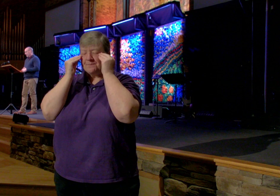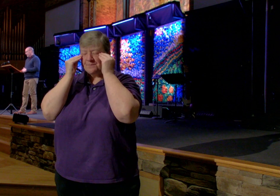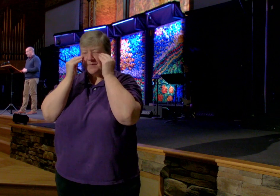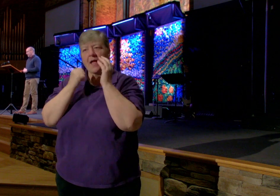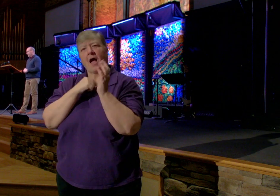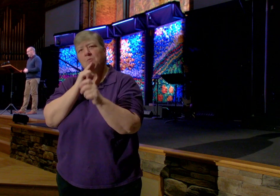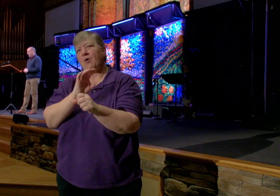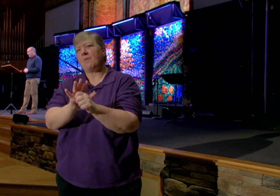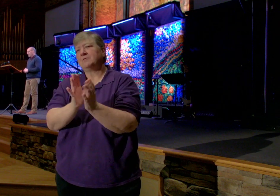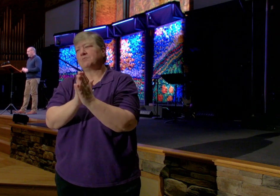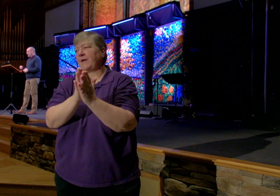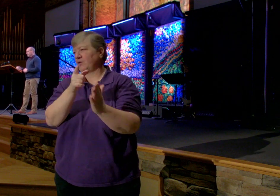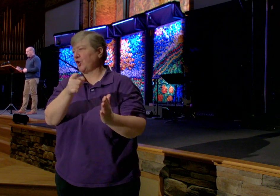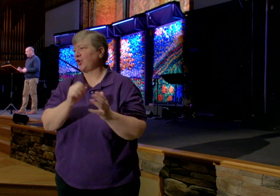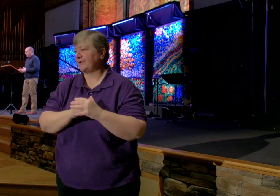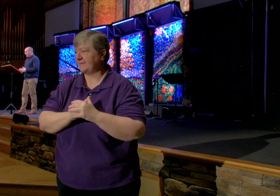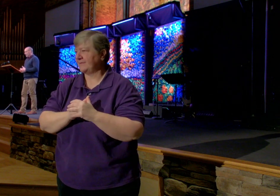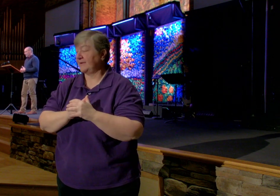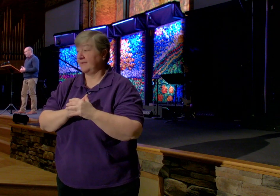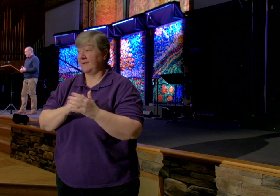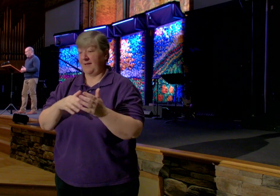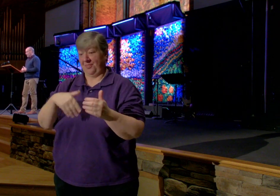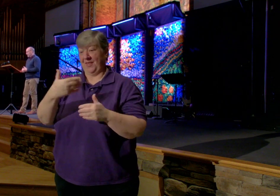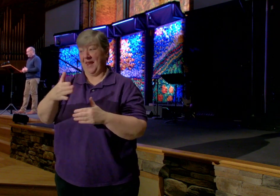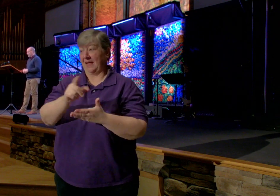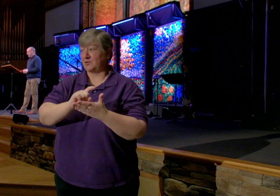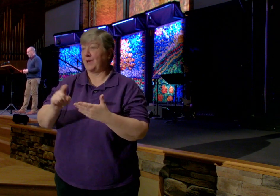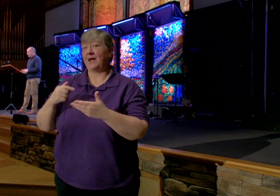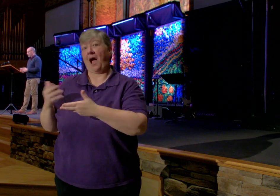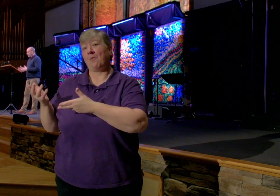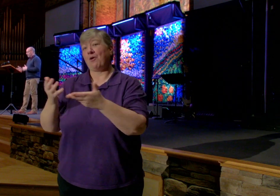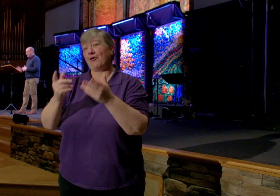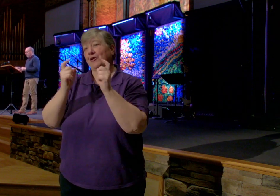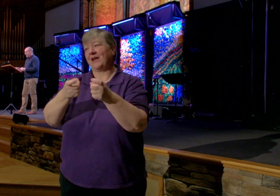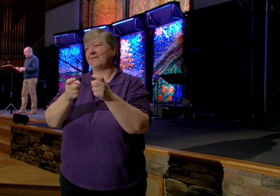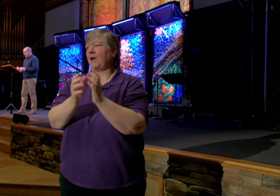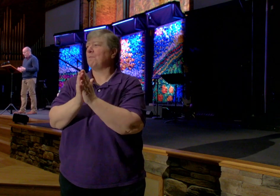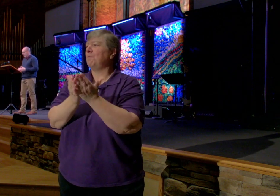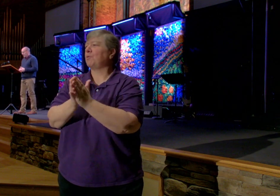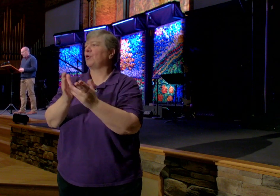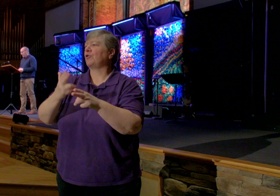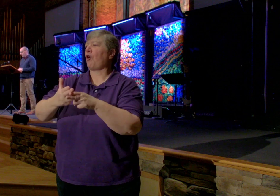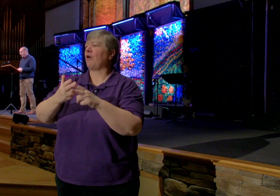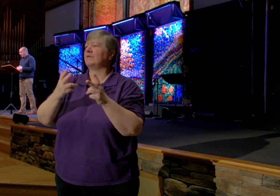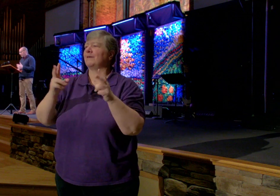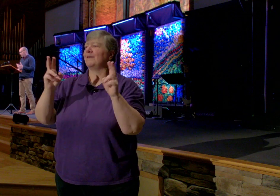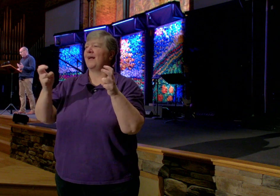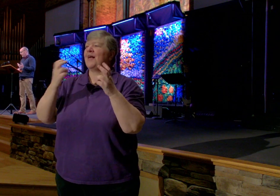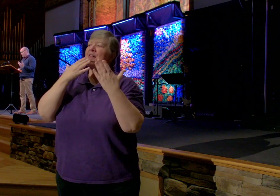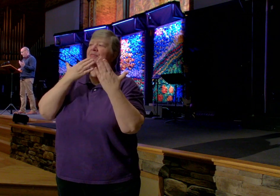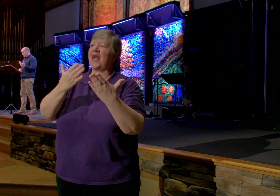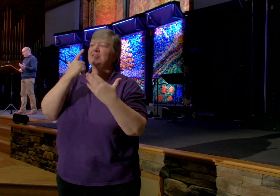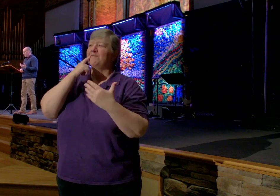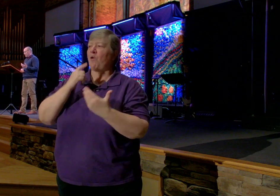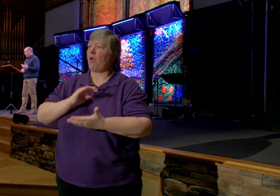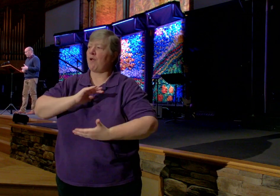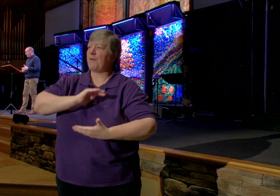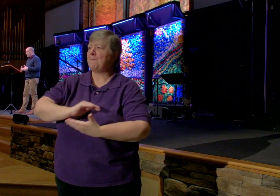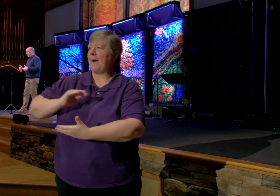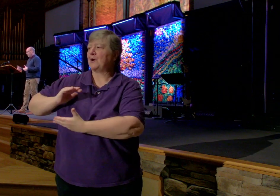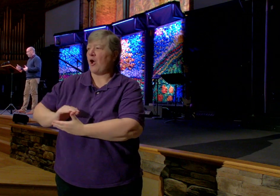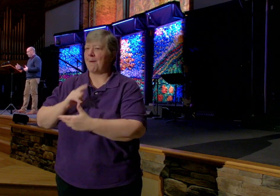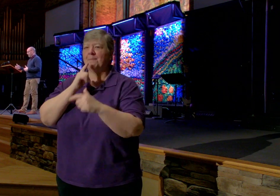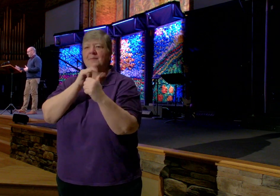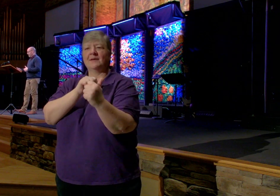I promised to pray for her. The next week, I brought Miss Dottie a present. It was a book called Thanks for the Mammogram. It's a book on